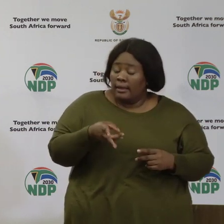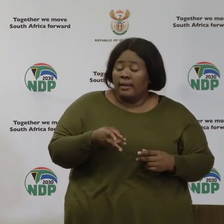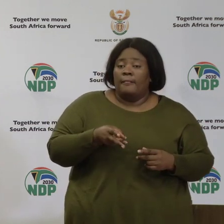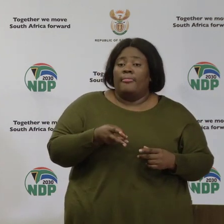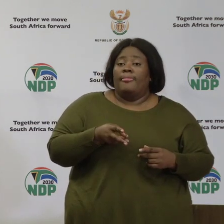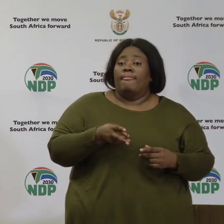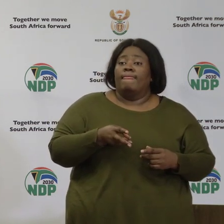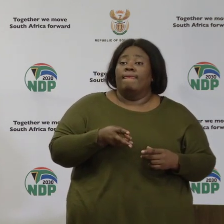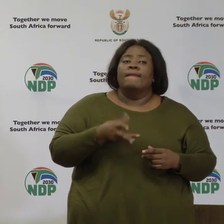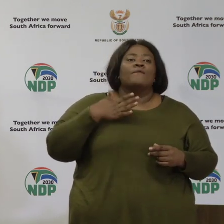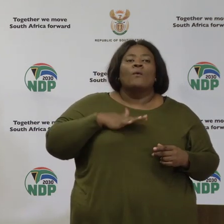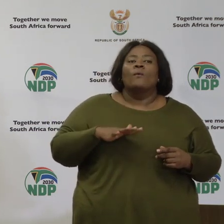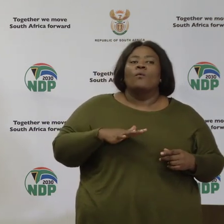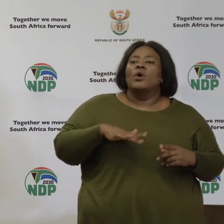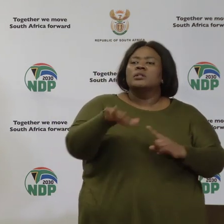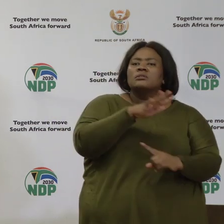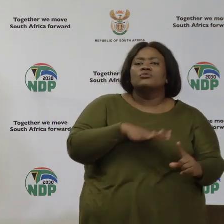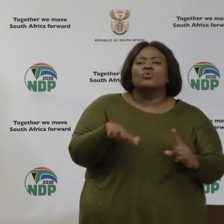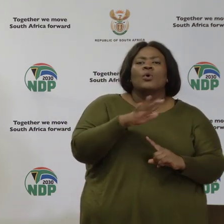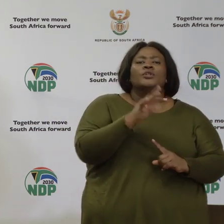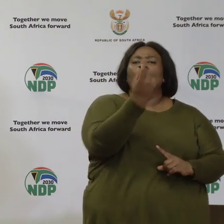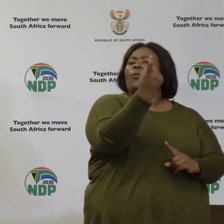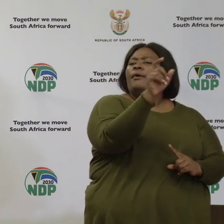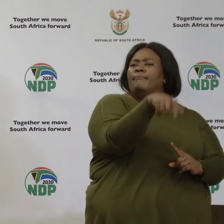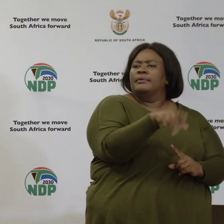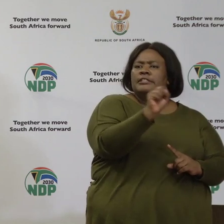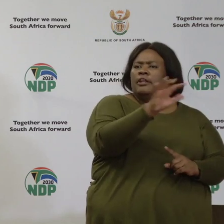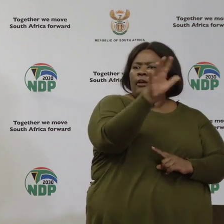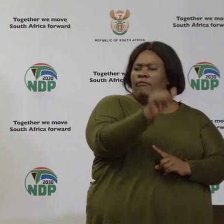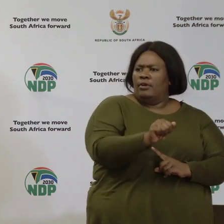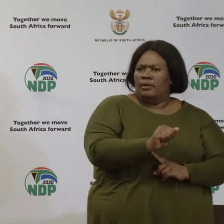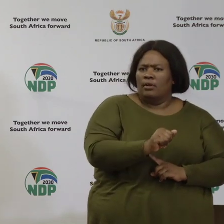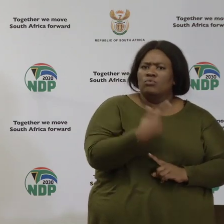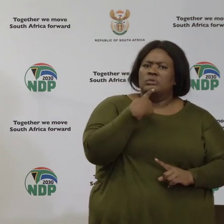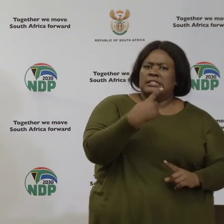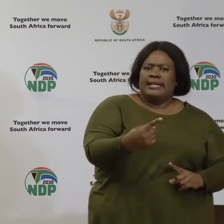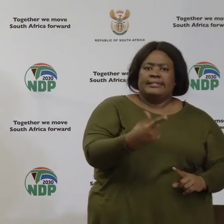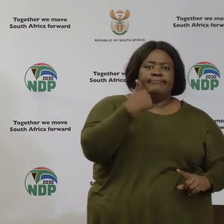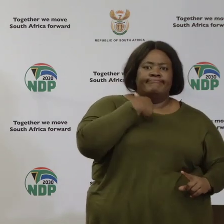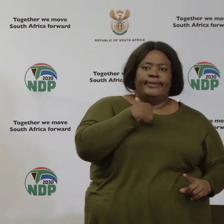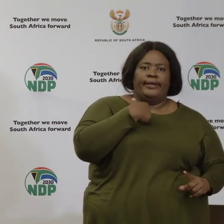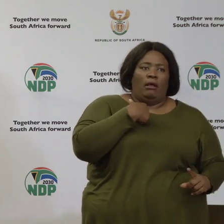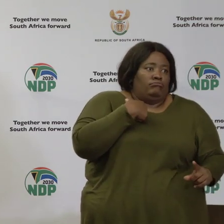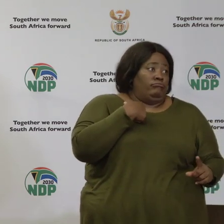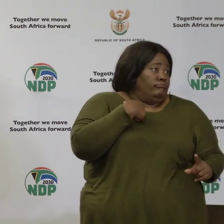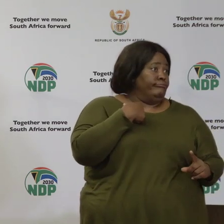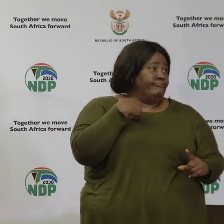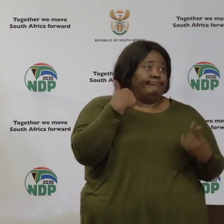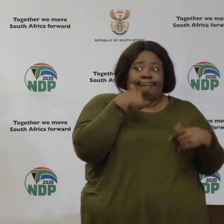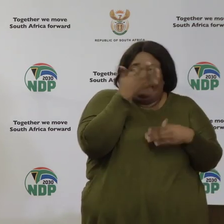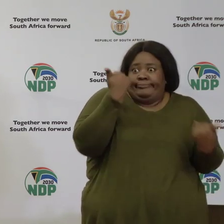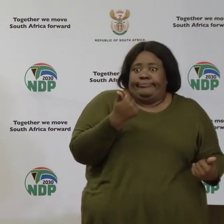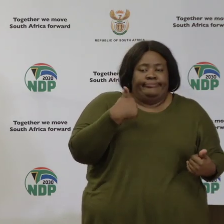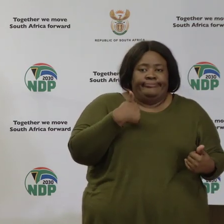have an instance where there'll be one person in South Africa who says that I was not reached, whether they are